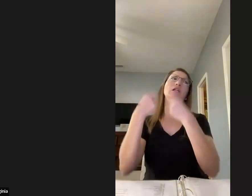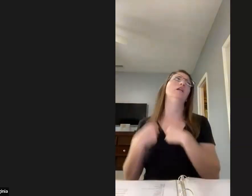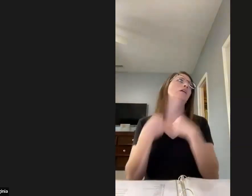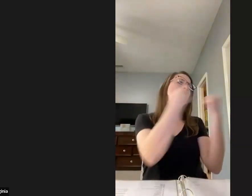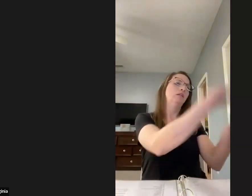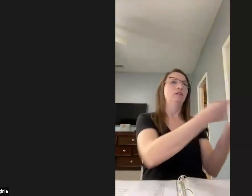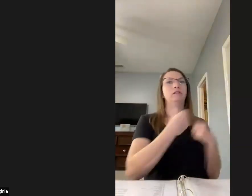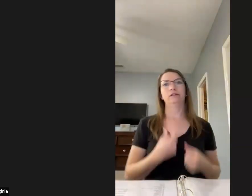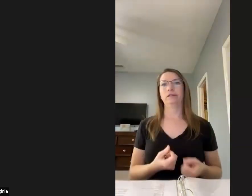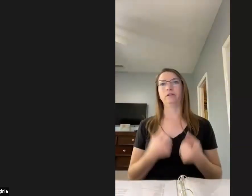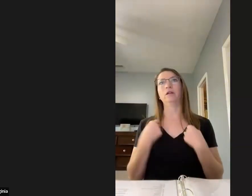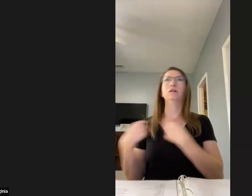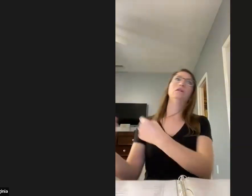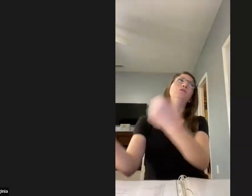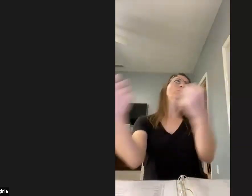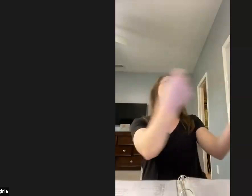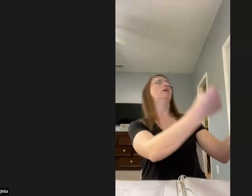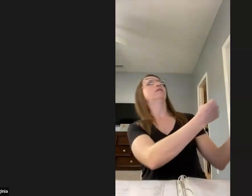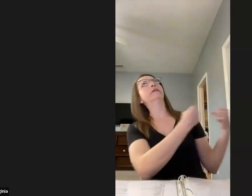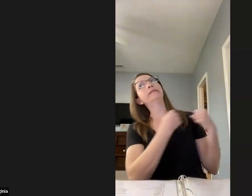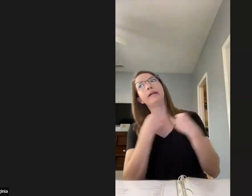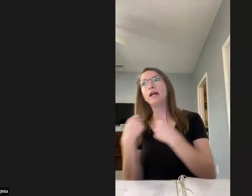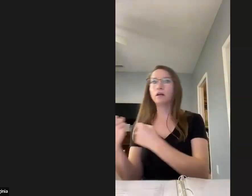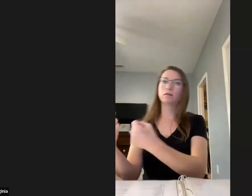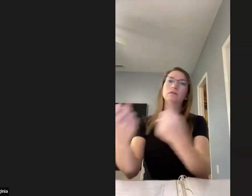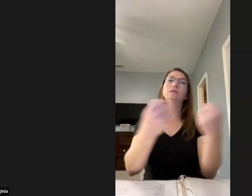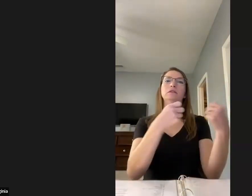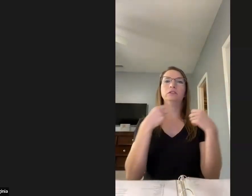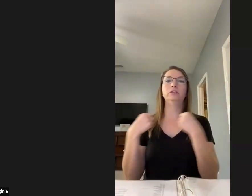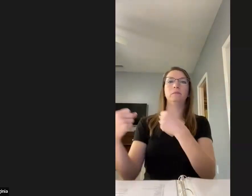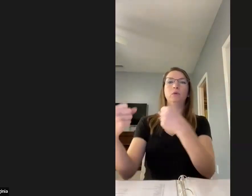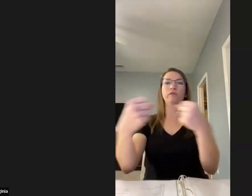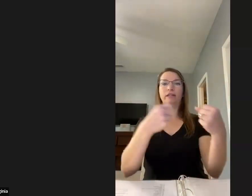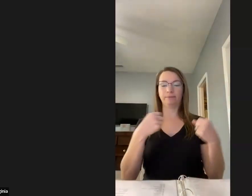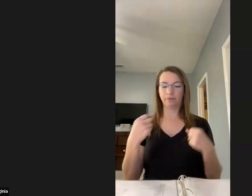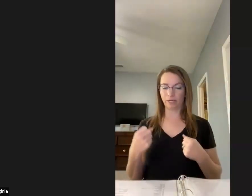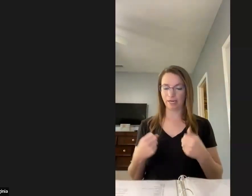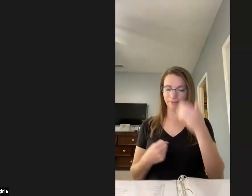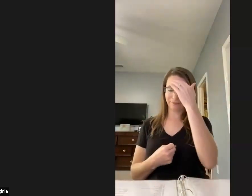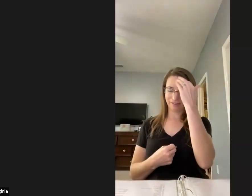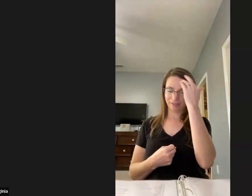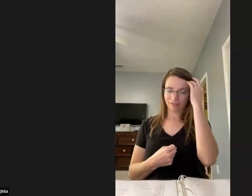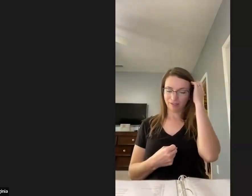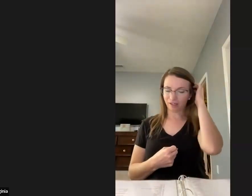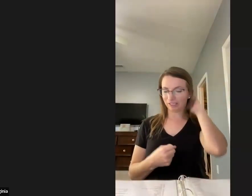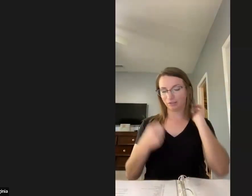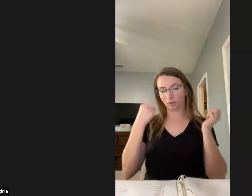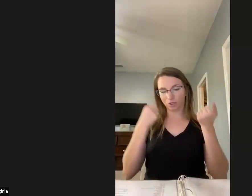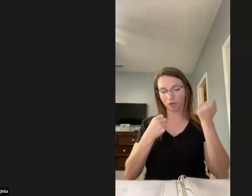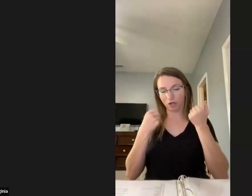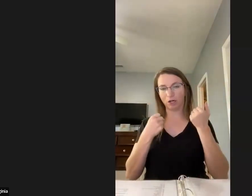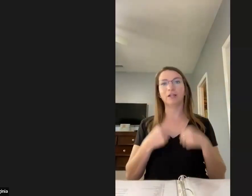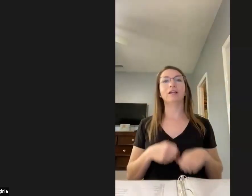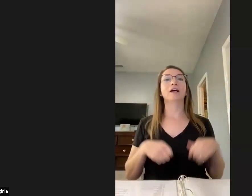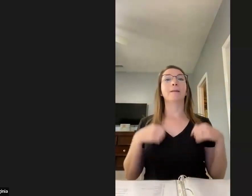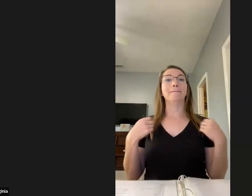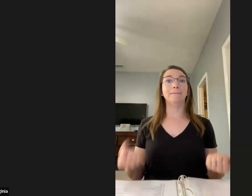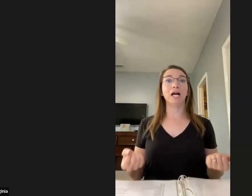here. I drove all around town. You just move it. Okay. All right. So car,